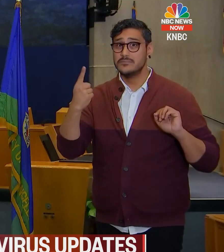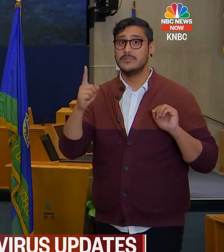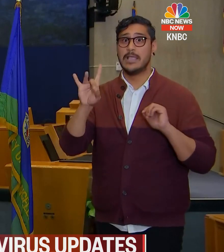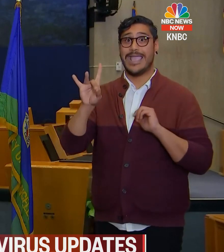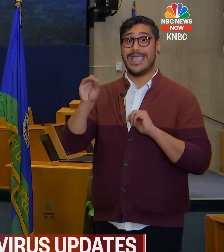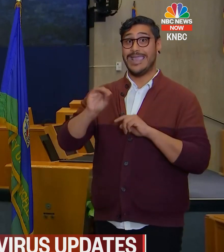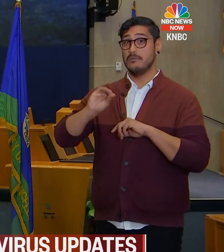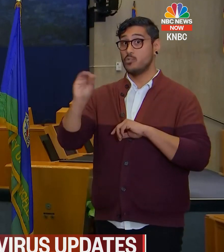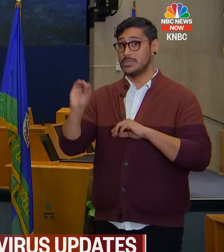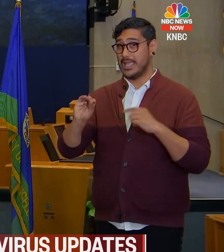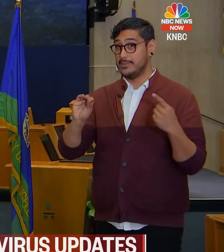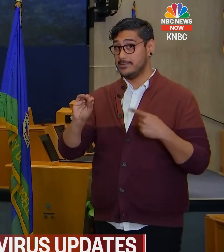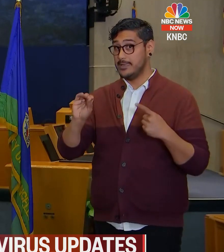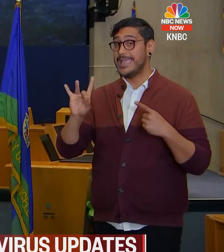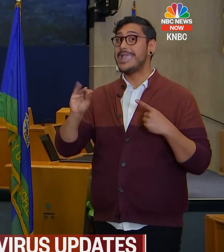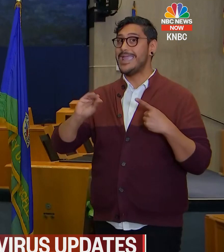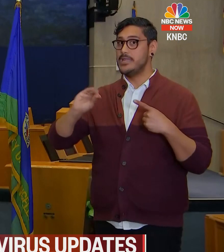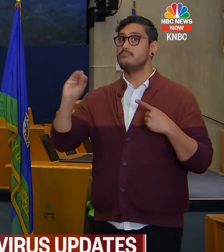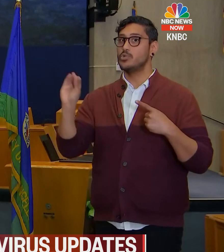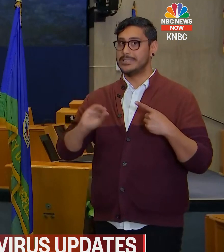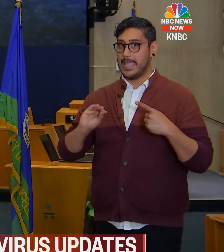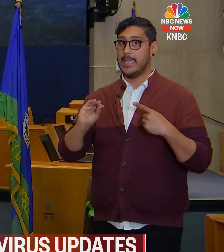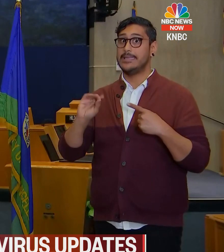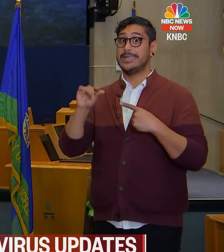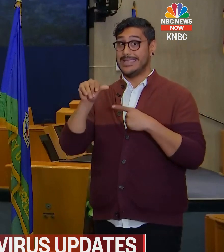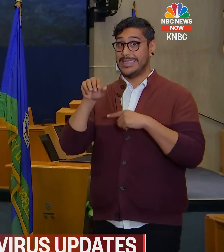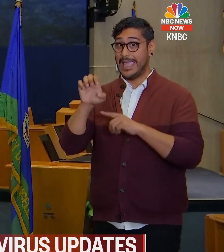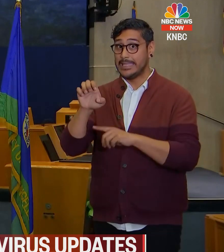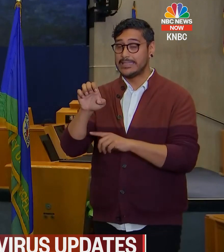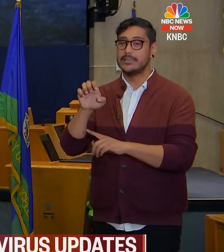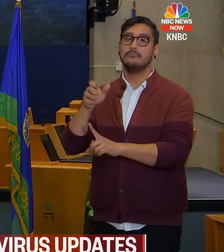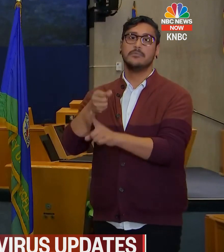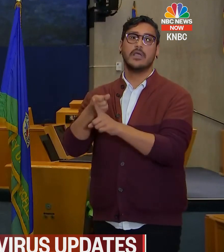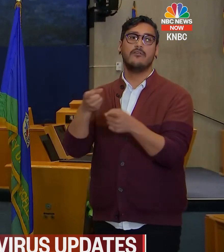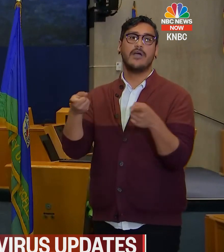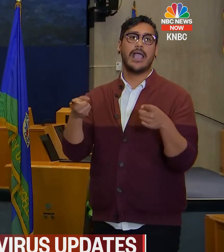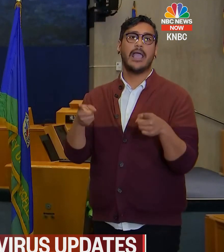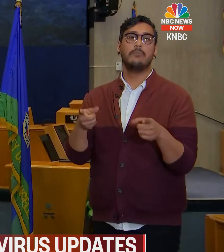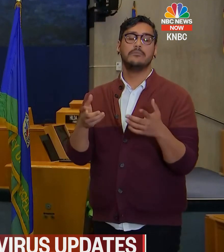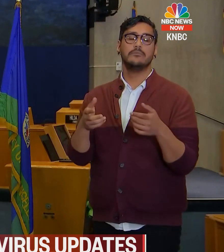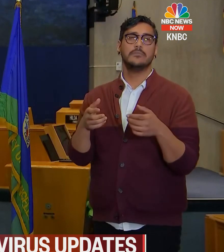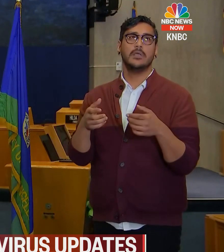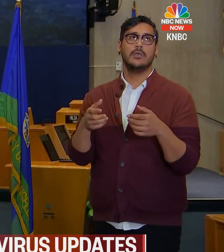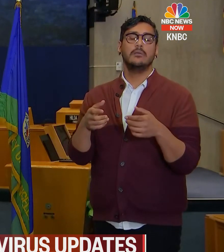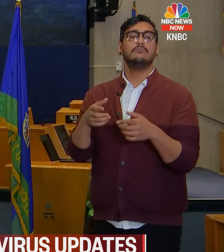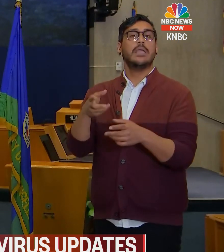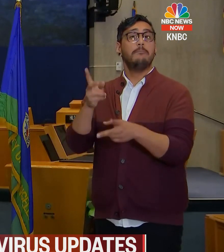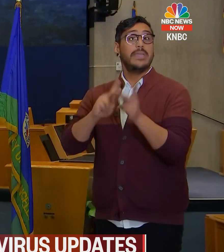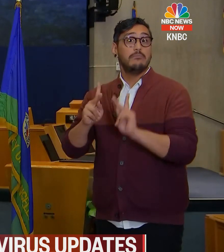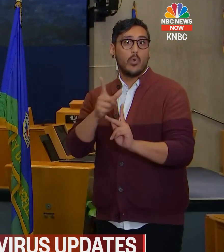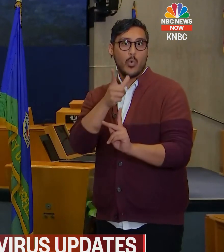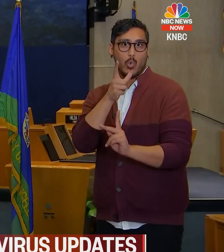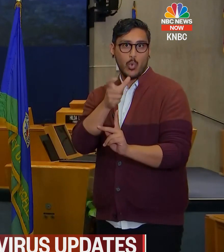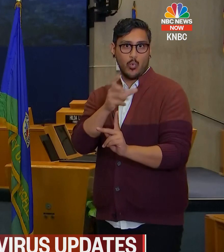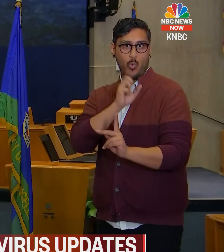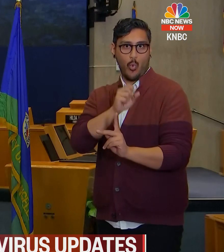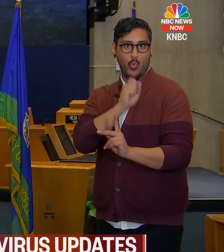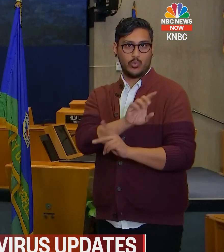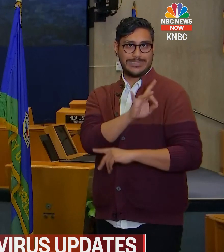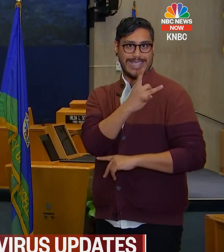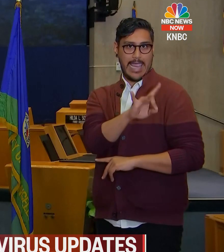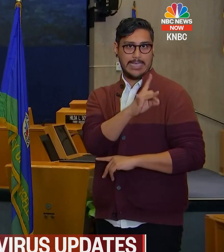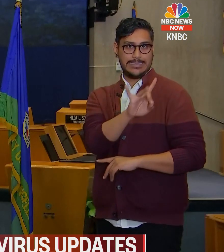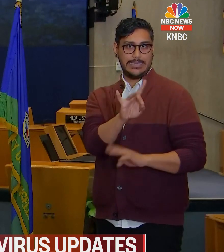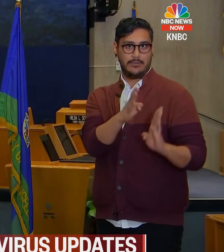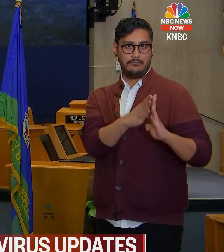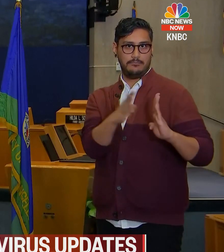80% of the cases are happening for are people who are between the ages of 18